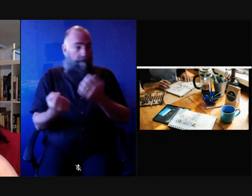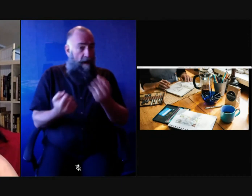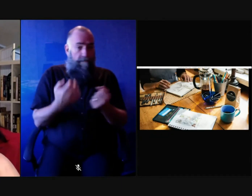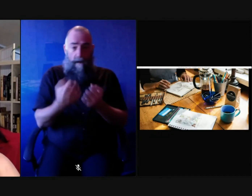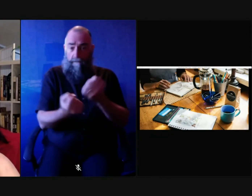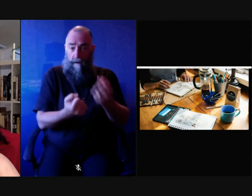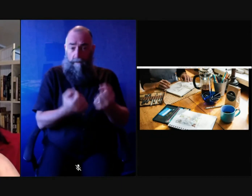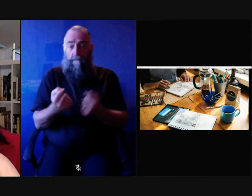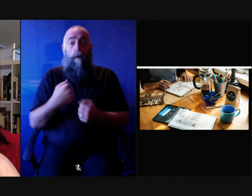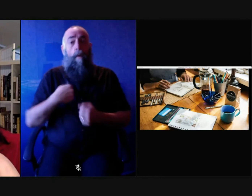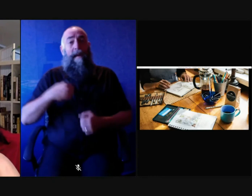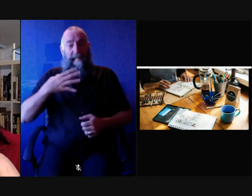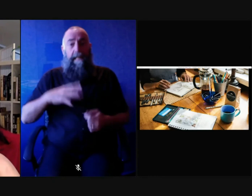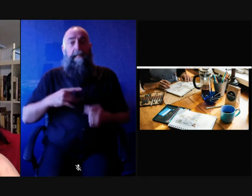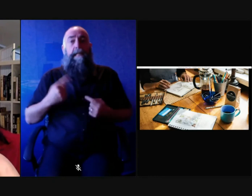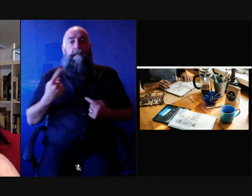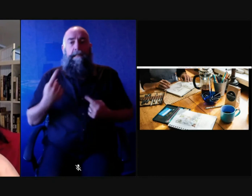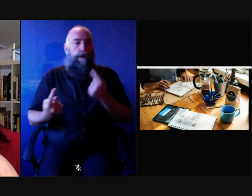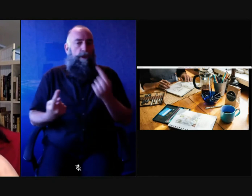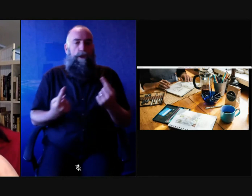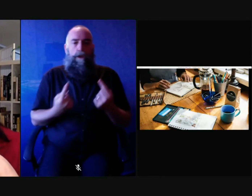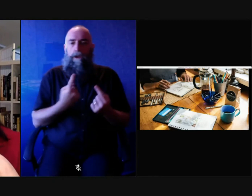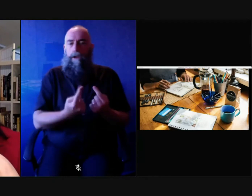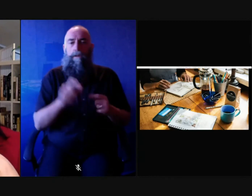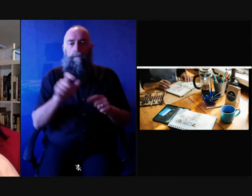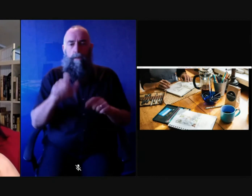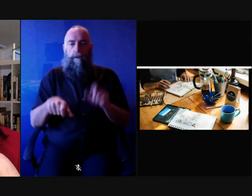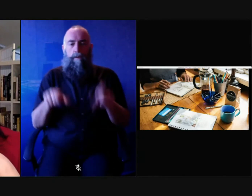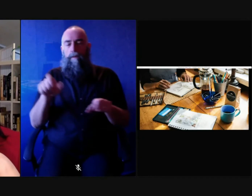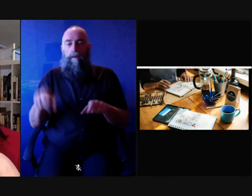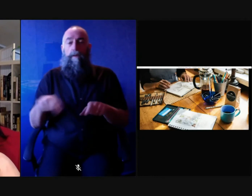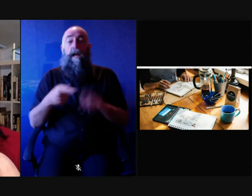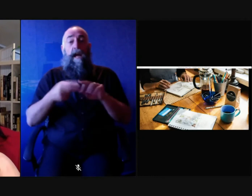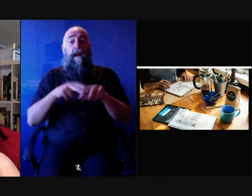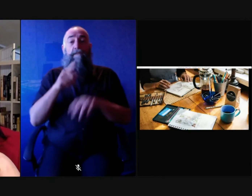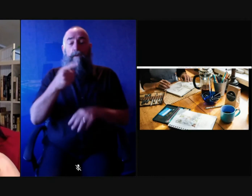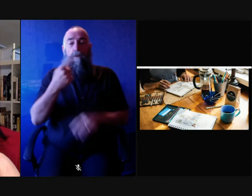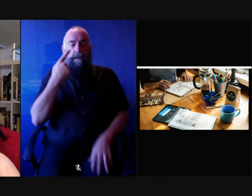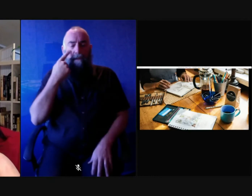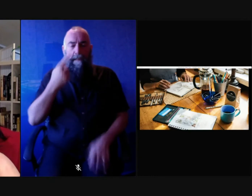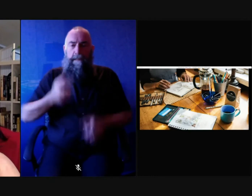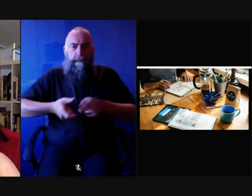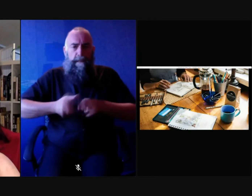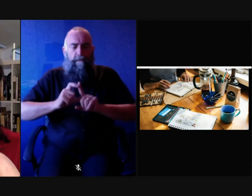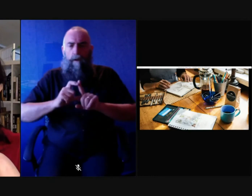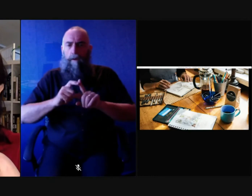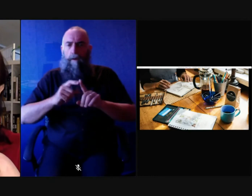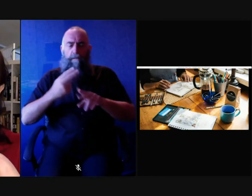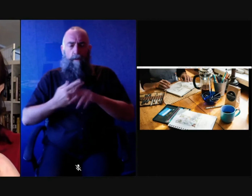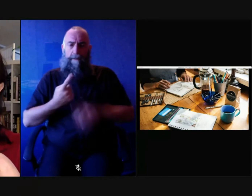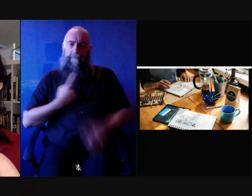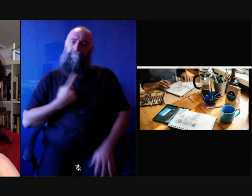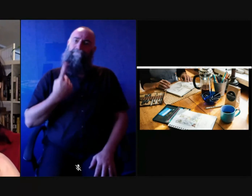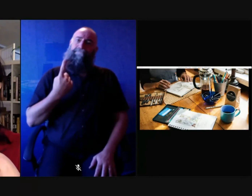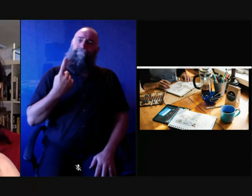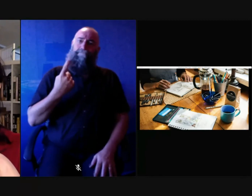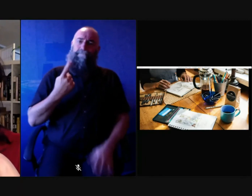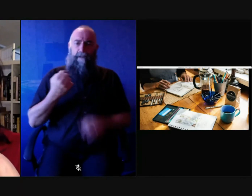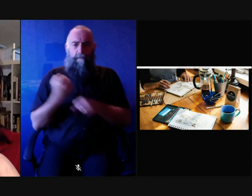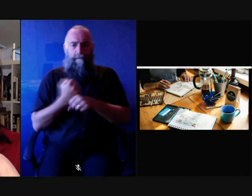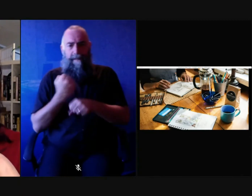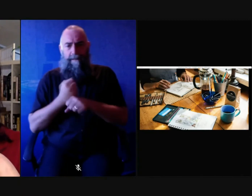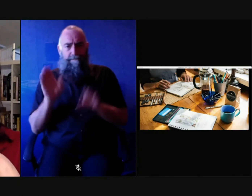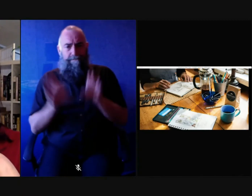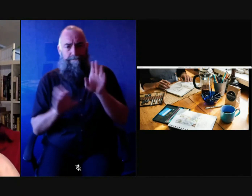need each other to keep moving forward. And if you're finding it difficult to make creative work in isolation, which is entirely